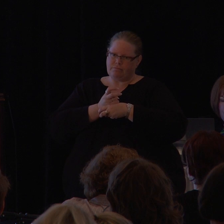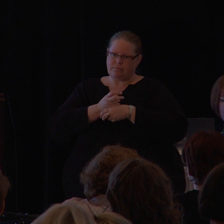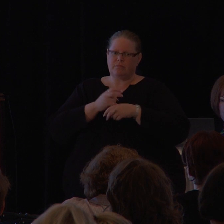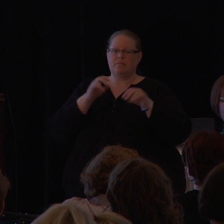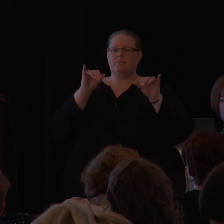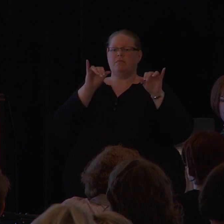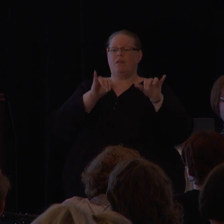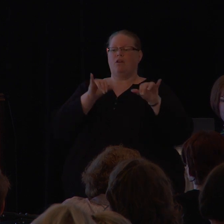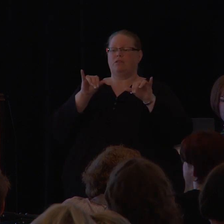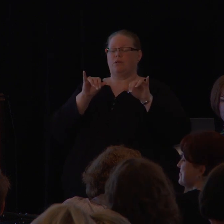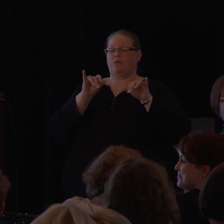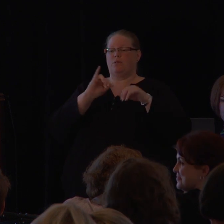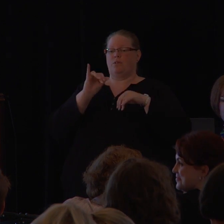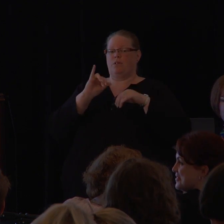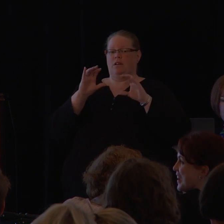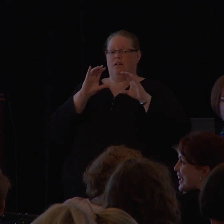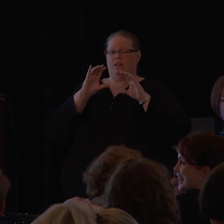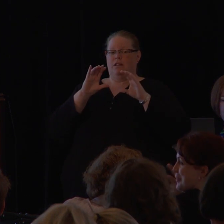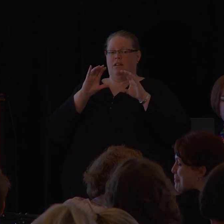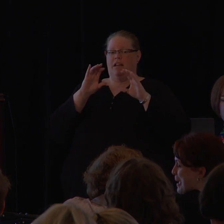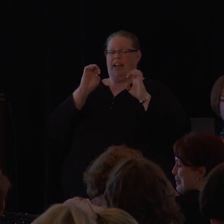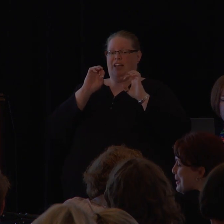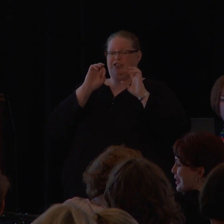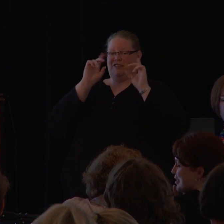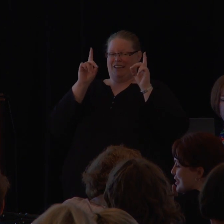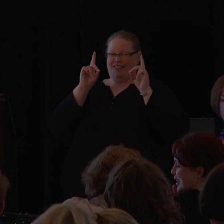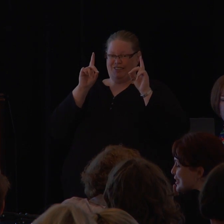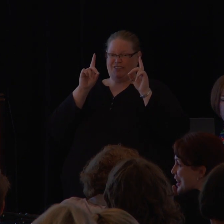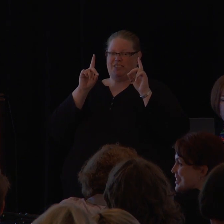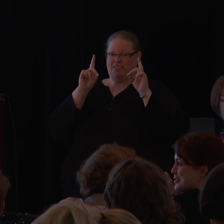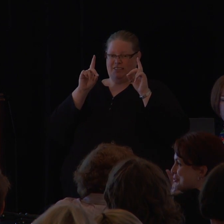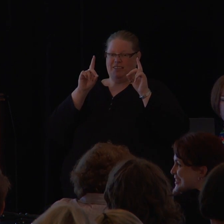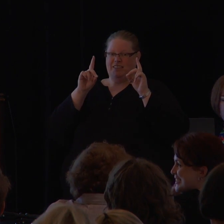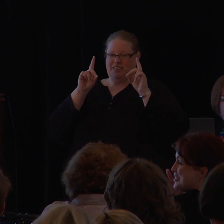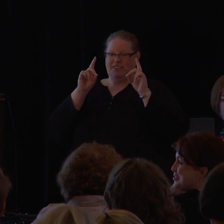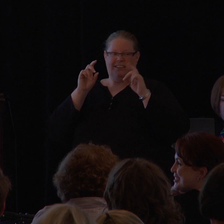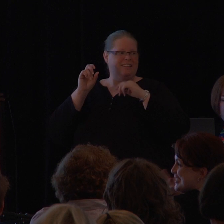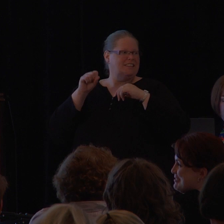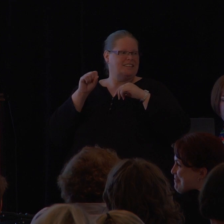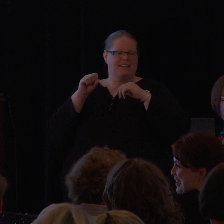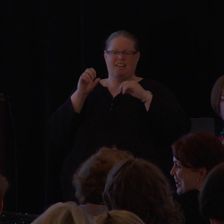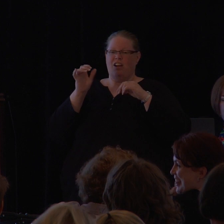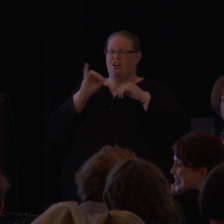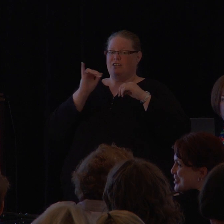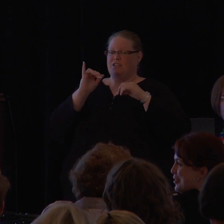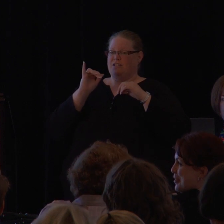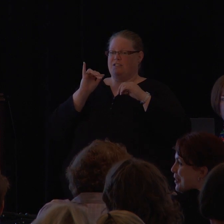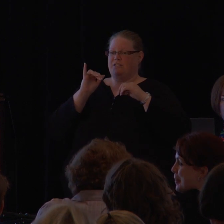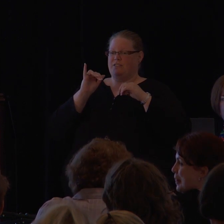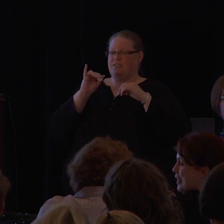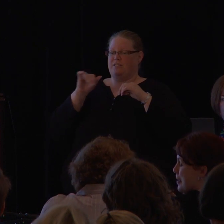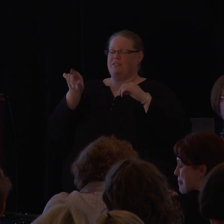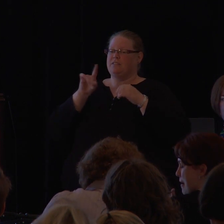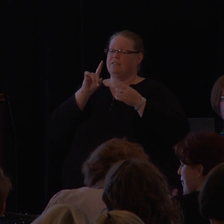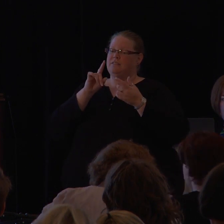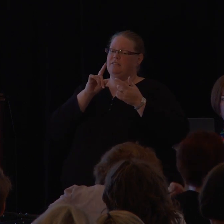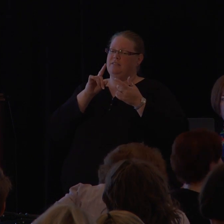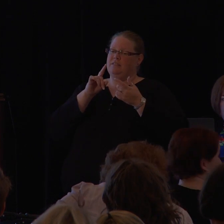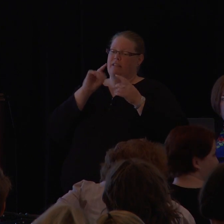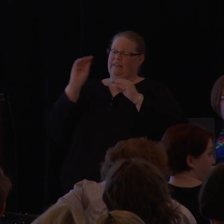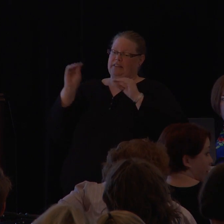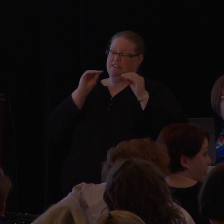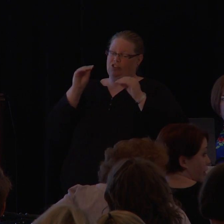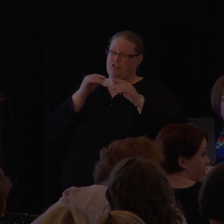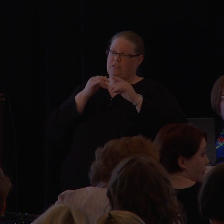regular in-service that deals with issues like bullying, cyberbullying, inclusion, and so on, so that the ongoing education needs to